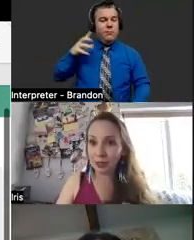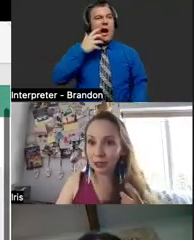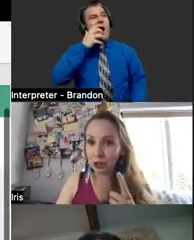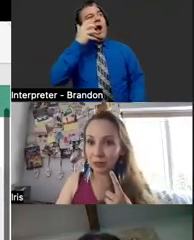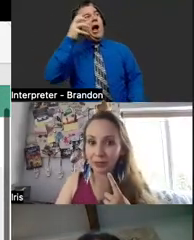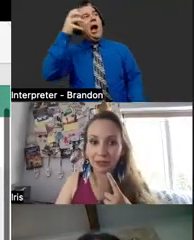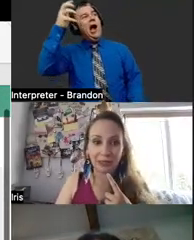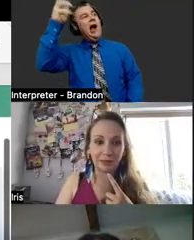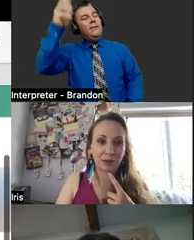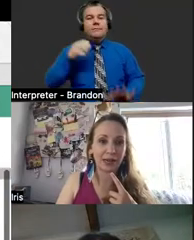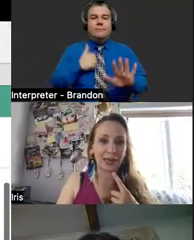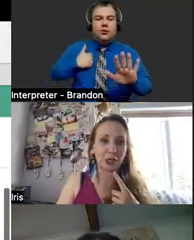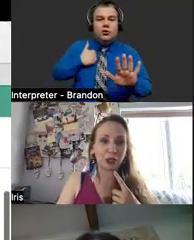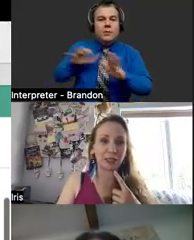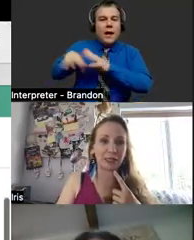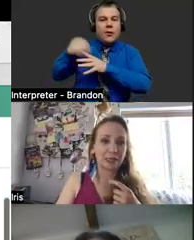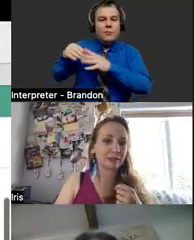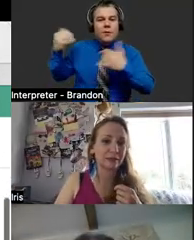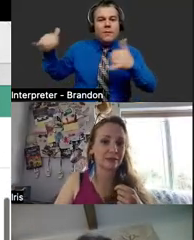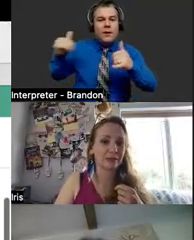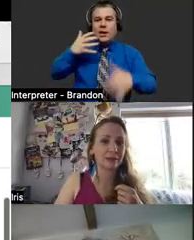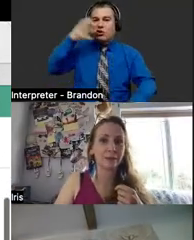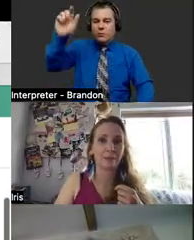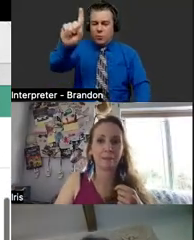Sorry, lots of screaming outside. Hang on just a second.